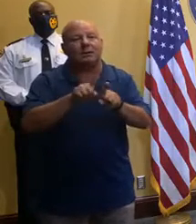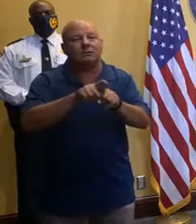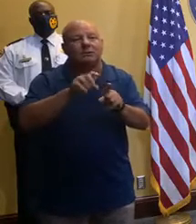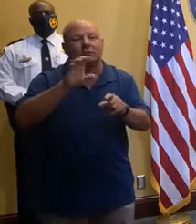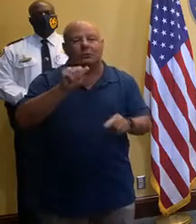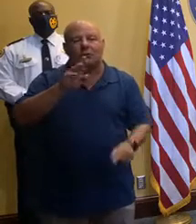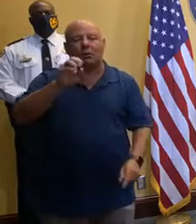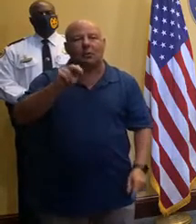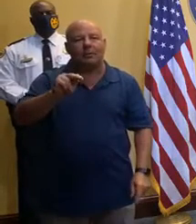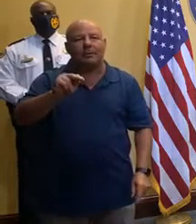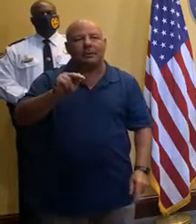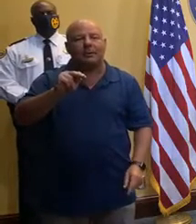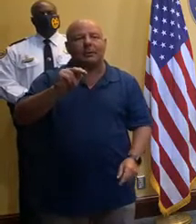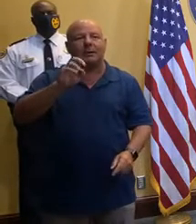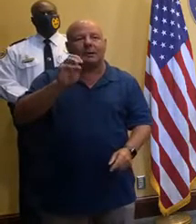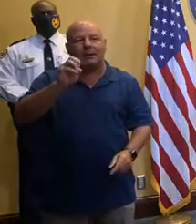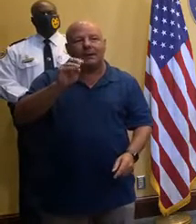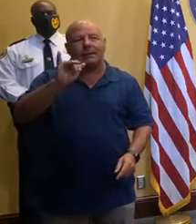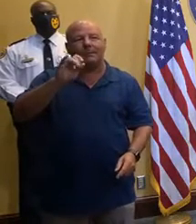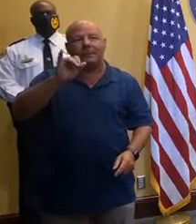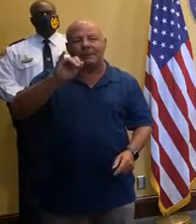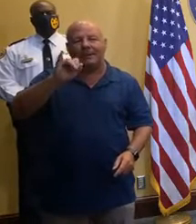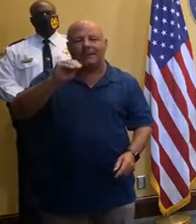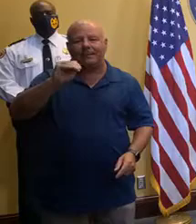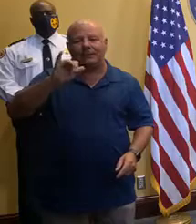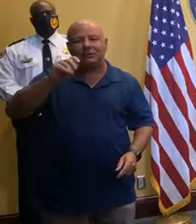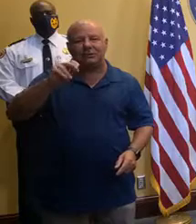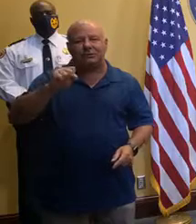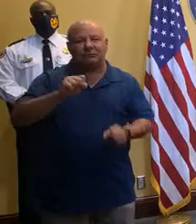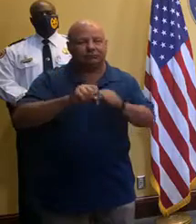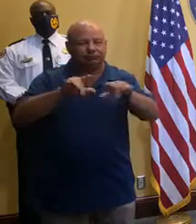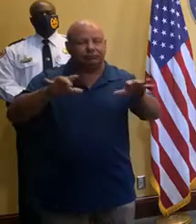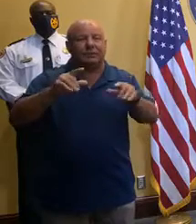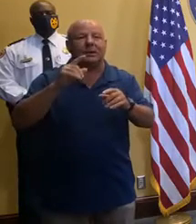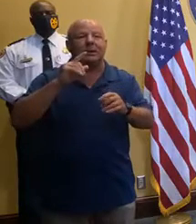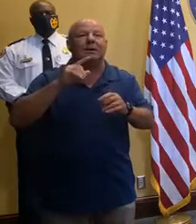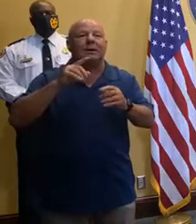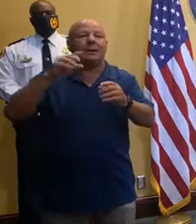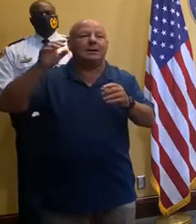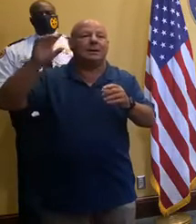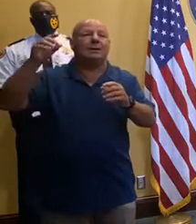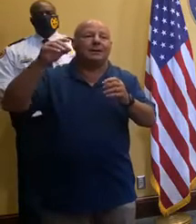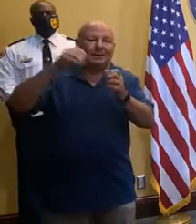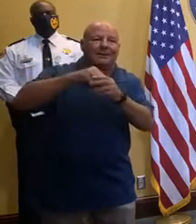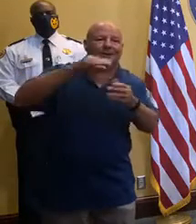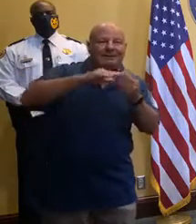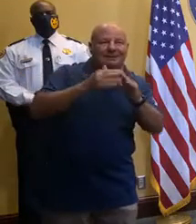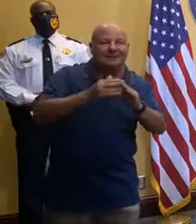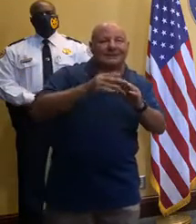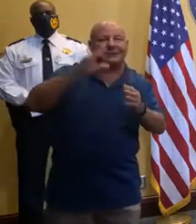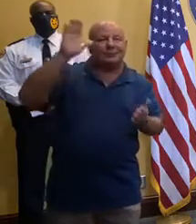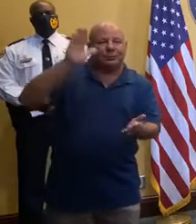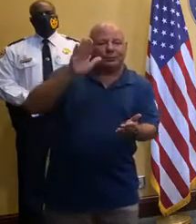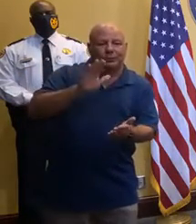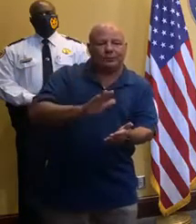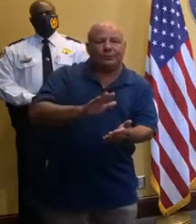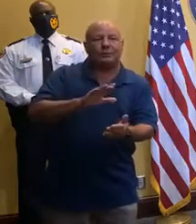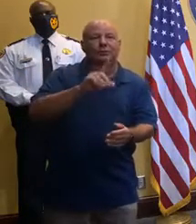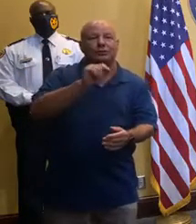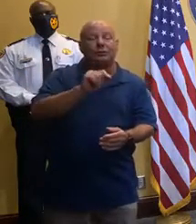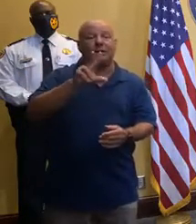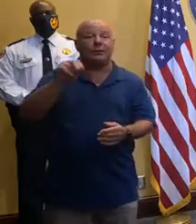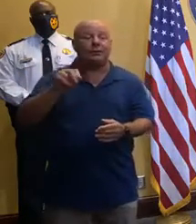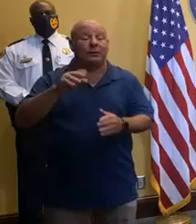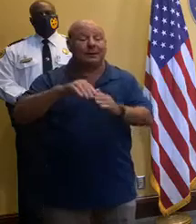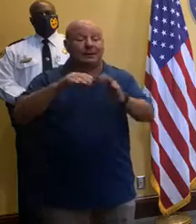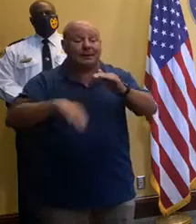carbon emissions and footprint in our city by 50%, with that date being 2030, less than 10 years from